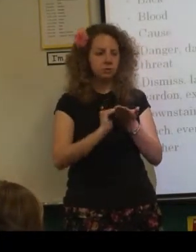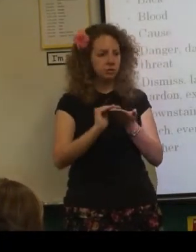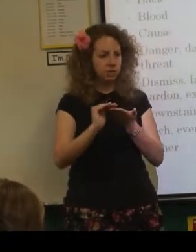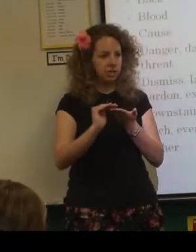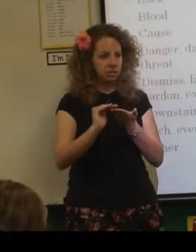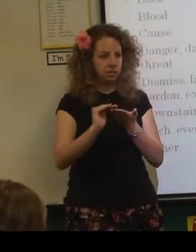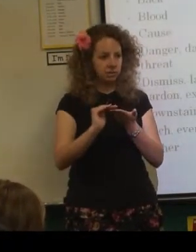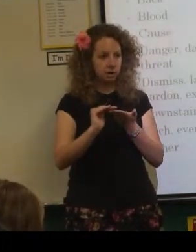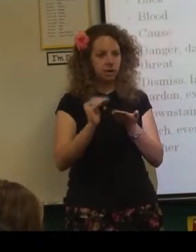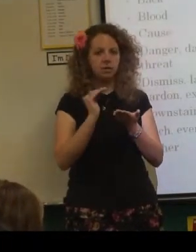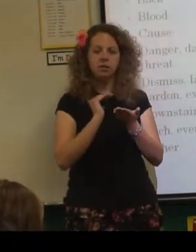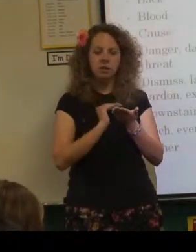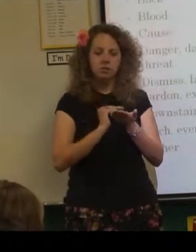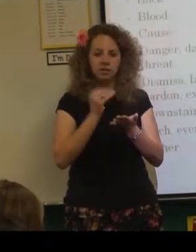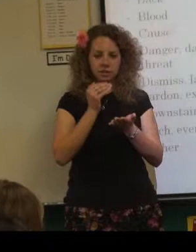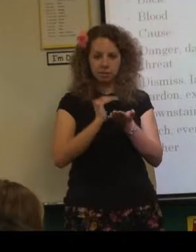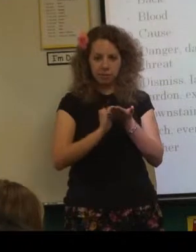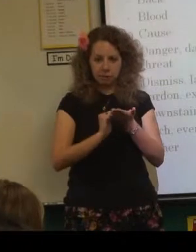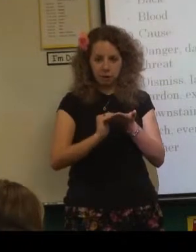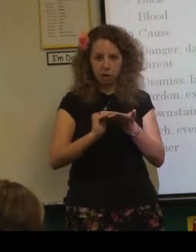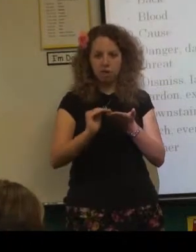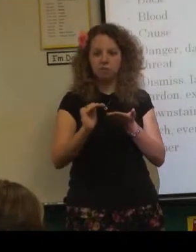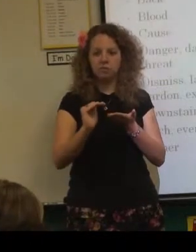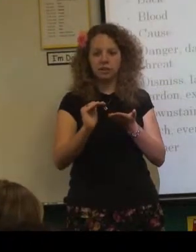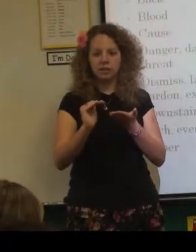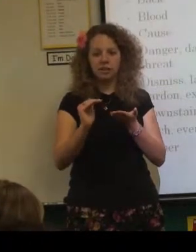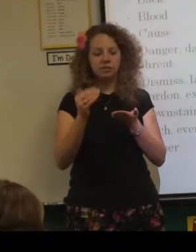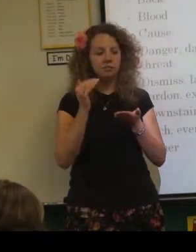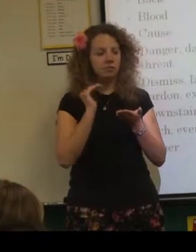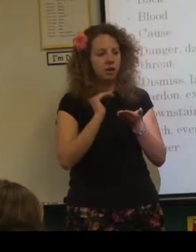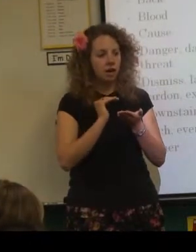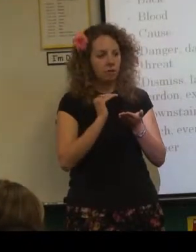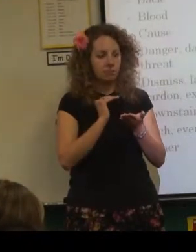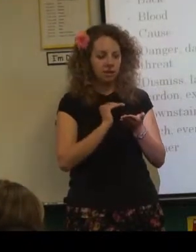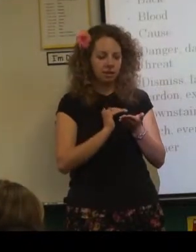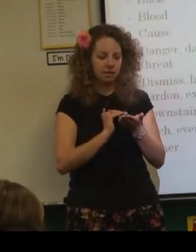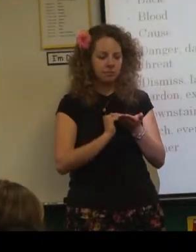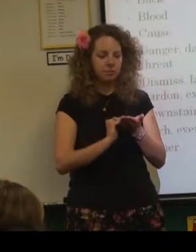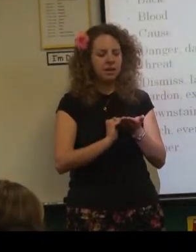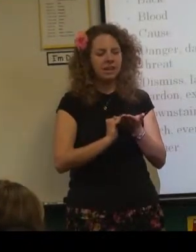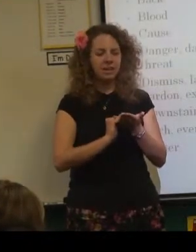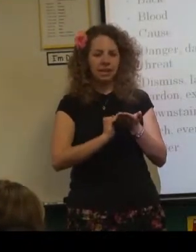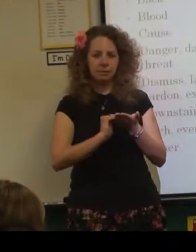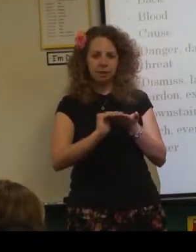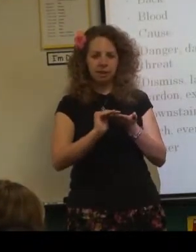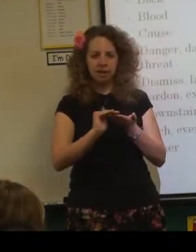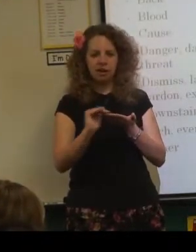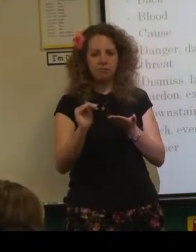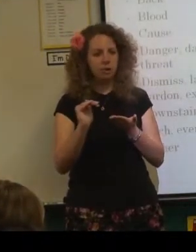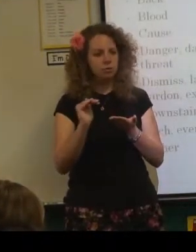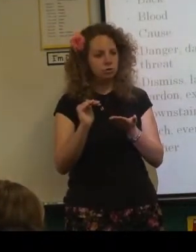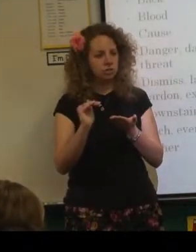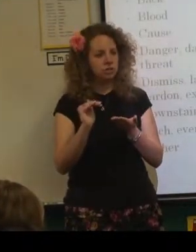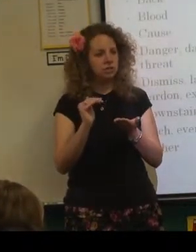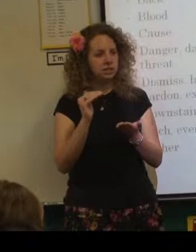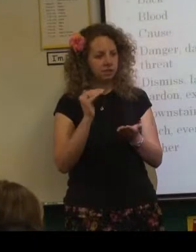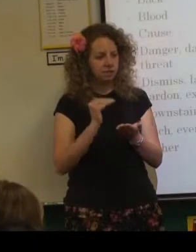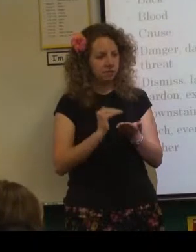you'll see it once as well, but this can be like pardon or forgive. It can be lay off, but you usually just see like